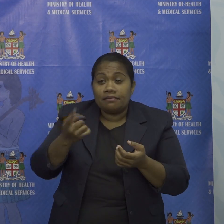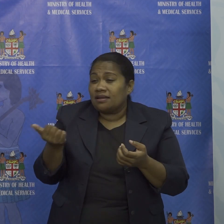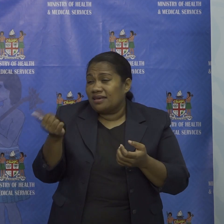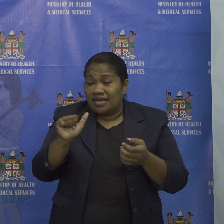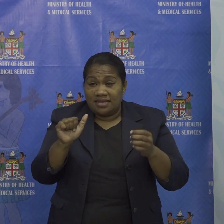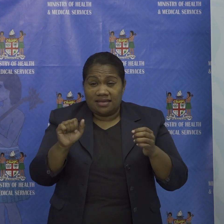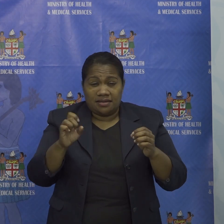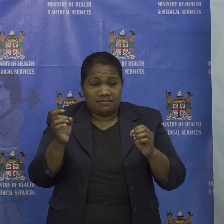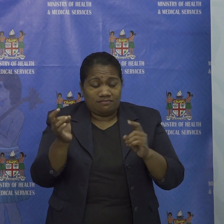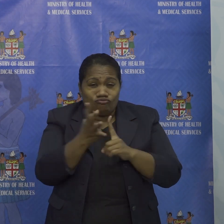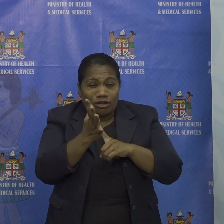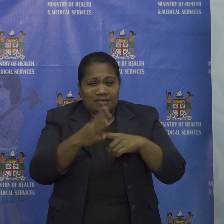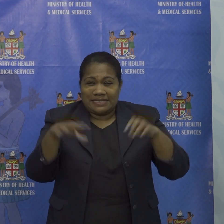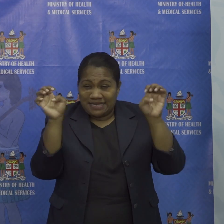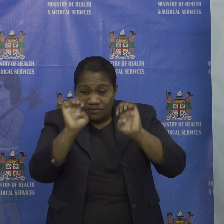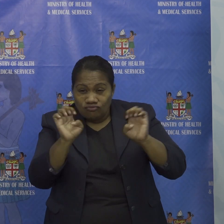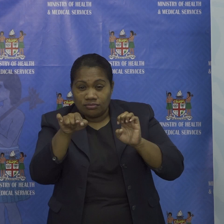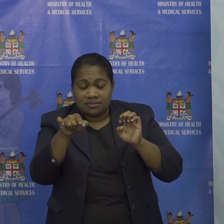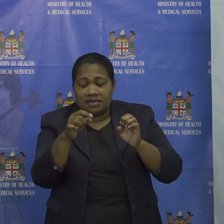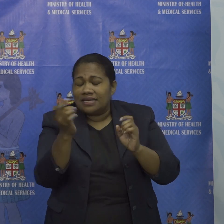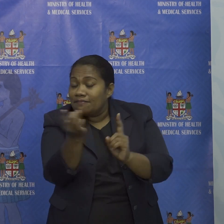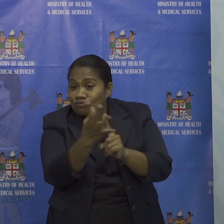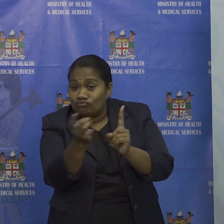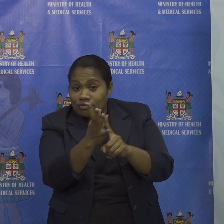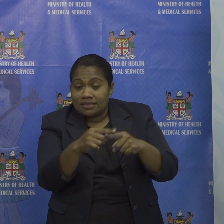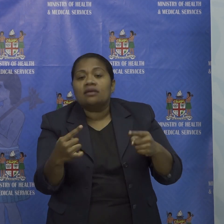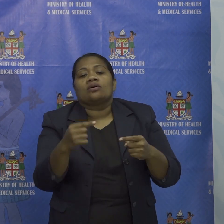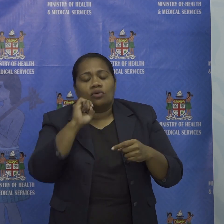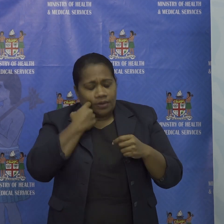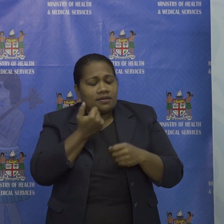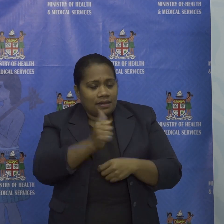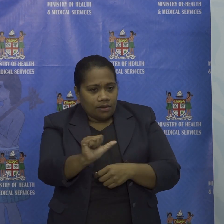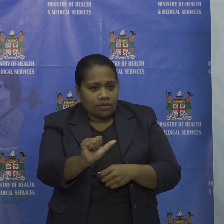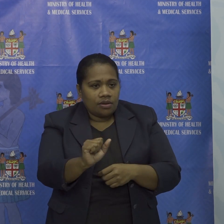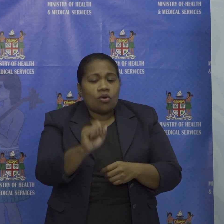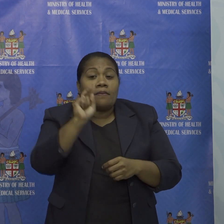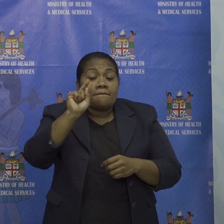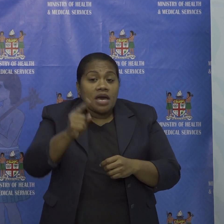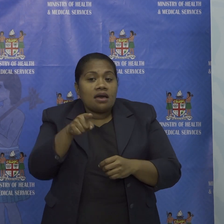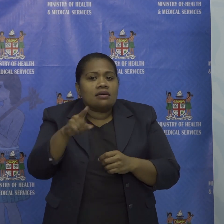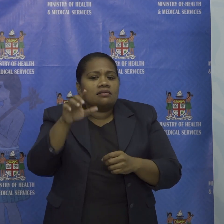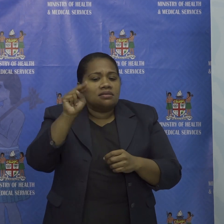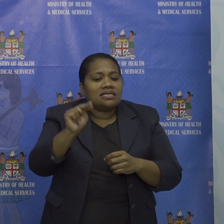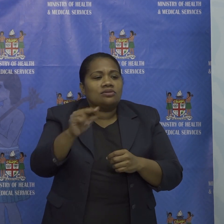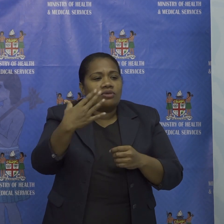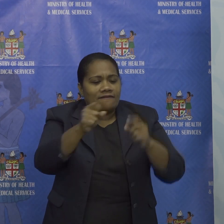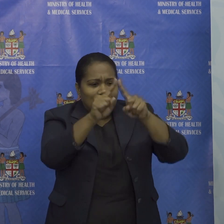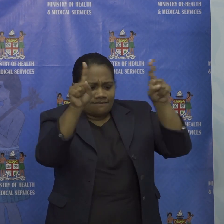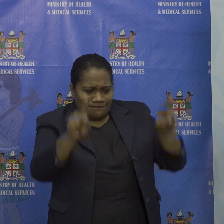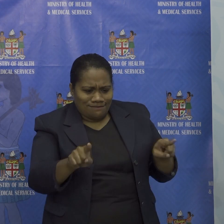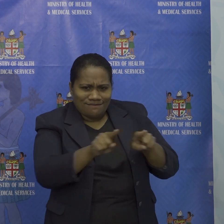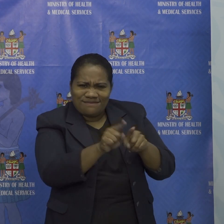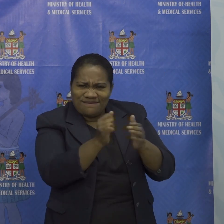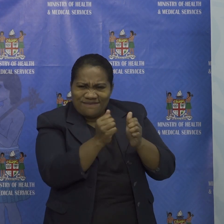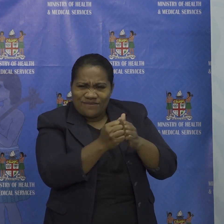will allow to function. It's just that all the passes will have to be done with some difficulty